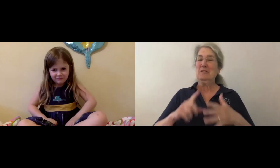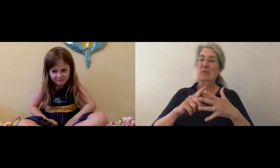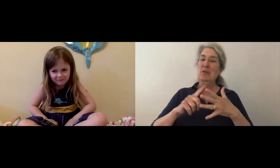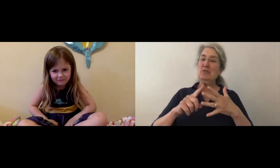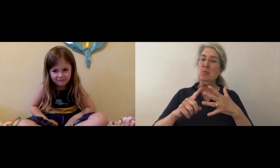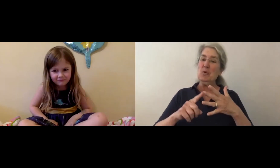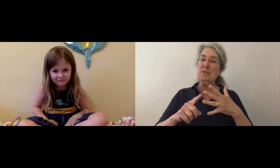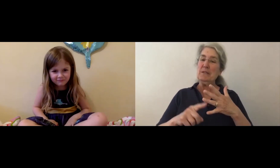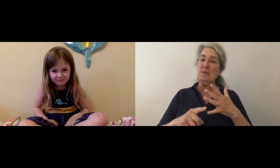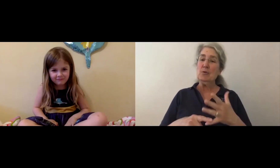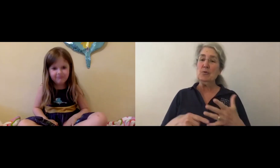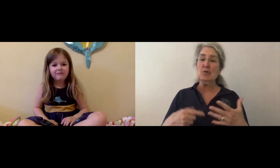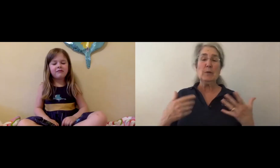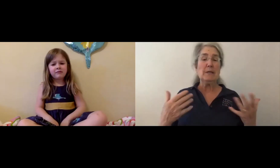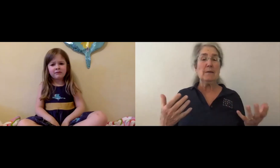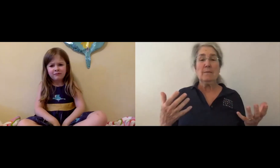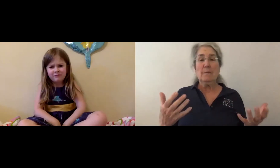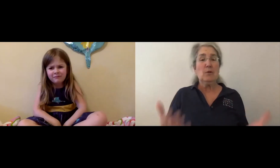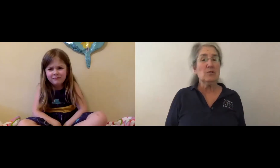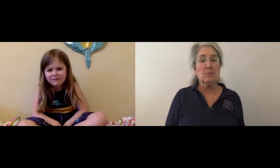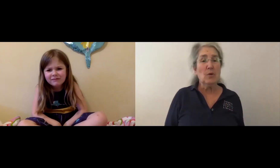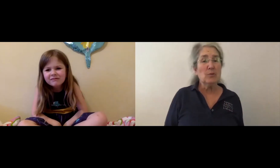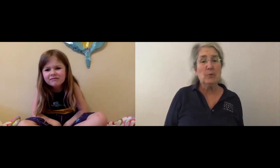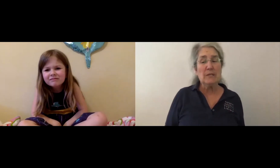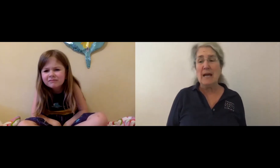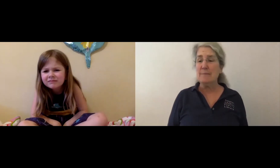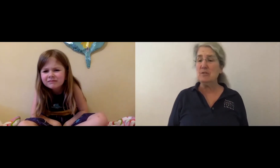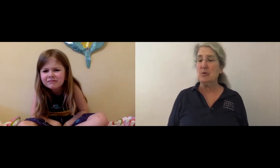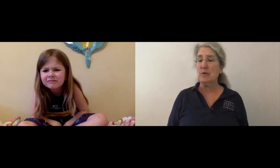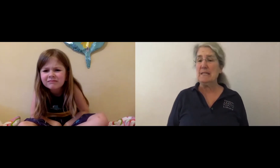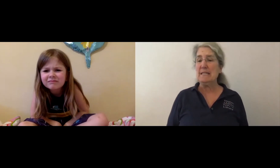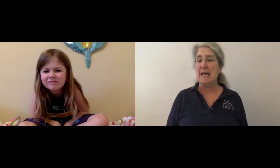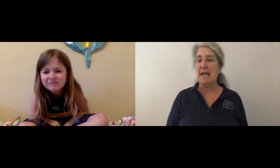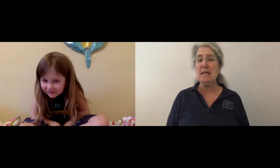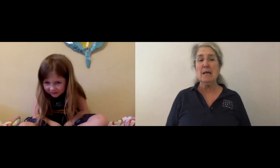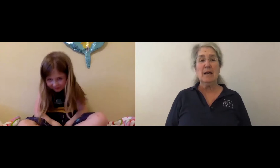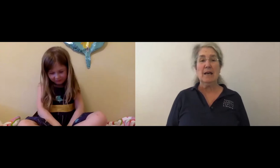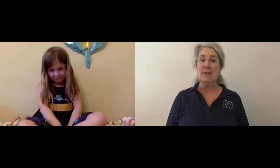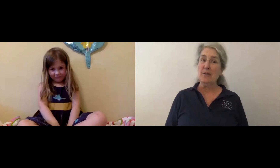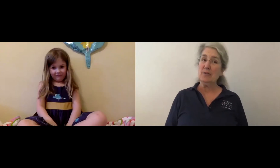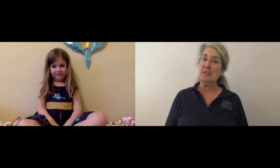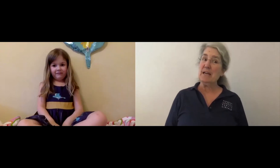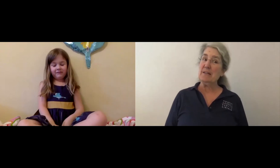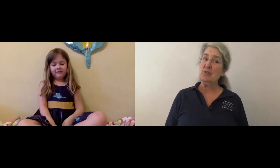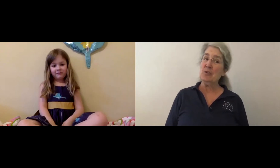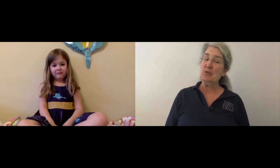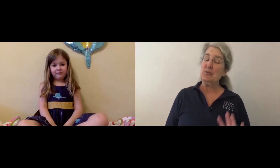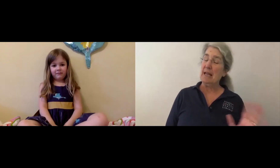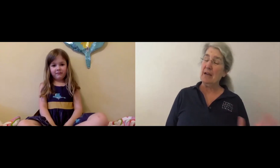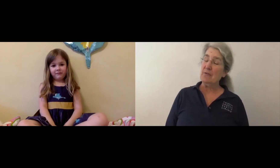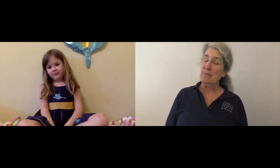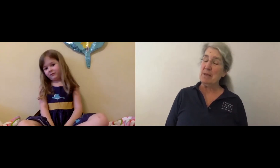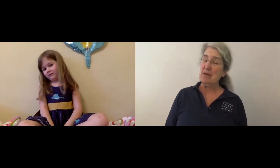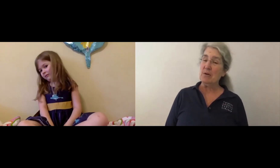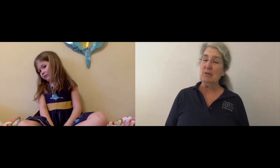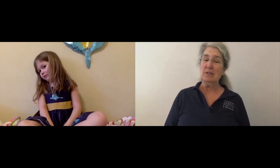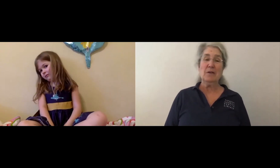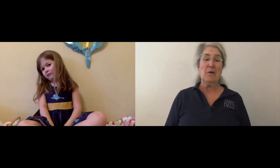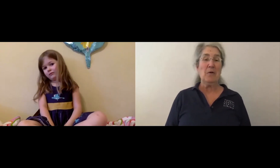those are words that you usually use multiple times during the day. Another sign that you can use at every meal or